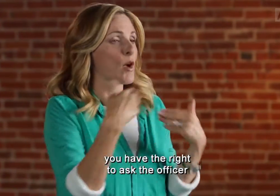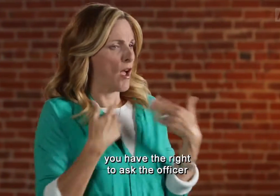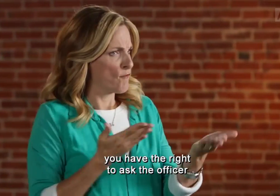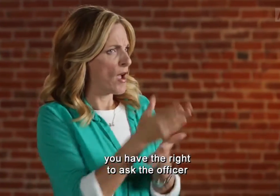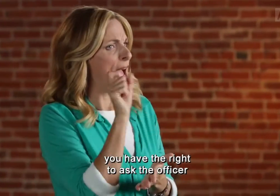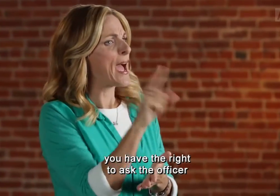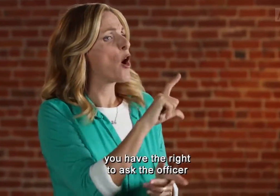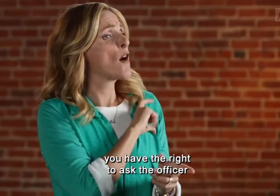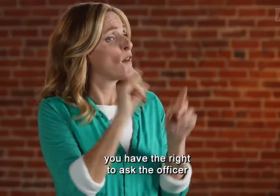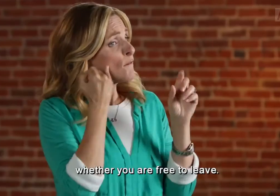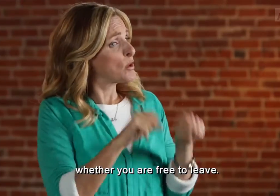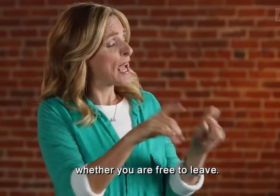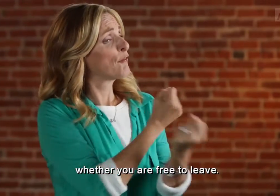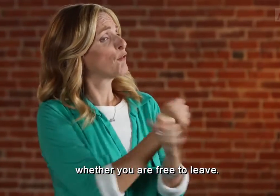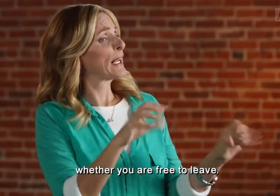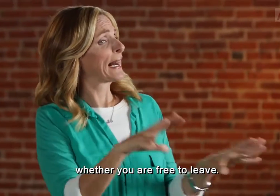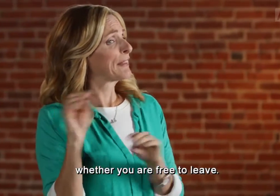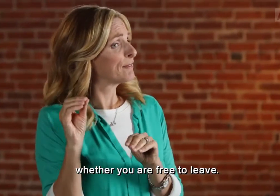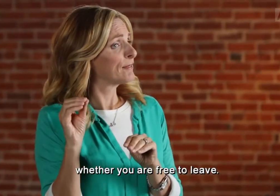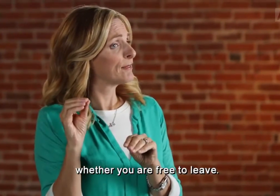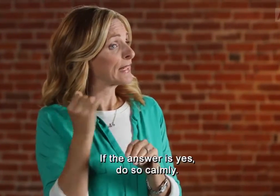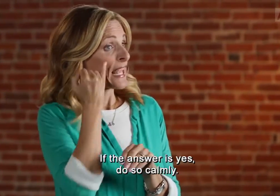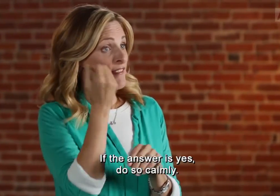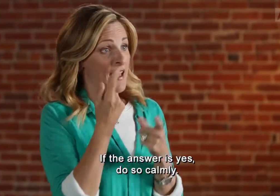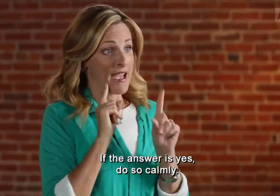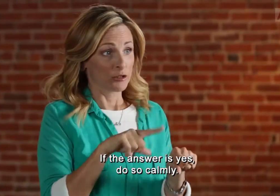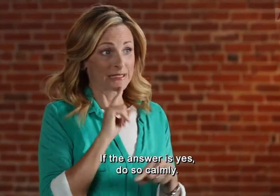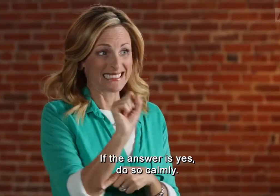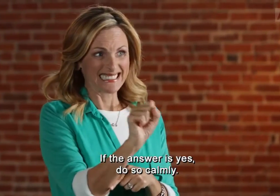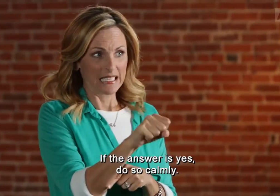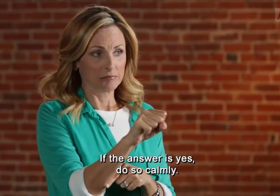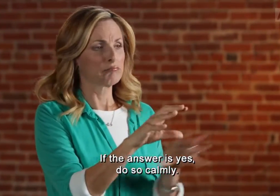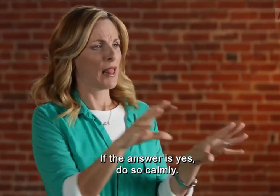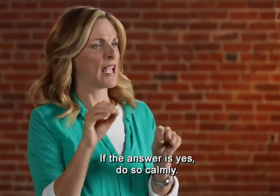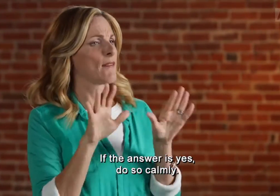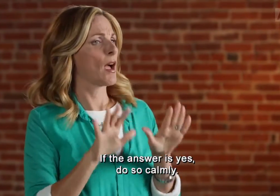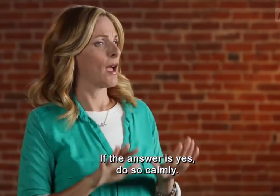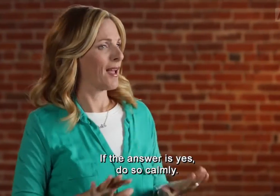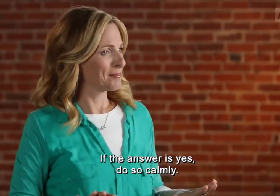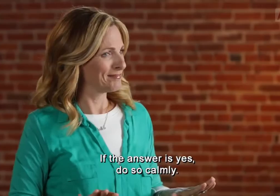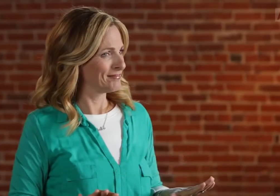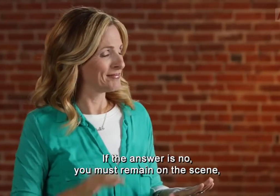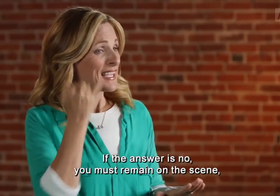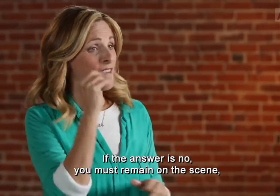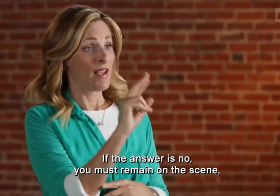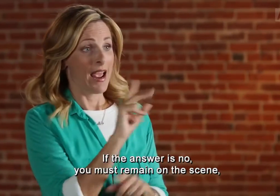you have the right to ask the officer whether you are free to leave. If the answer is yes, do so calmly. If the